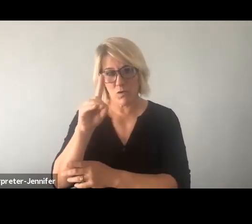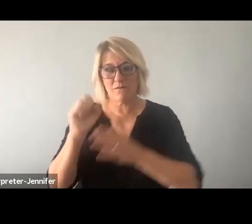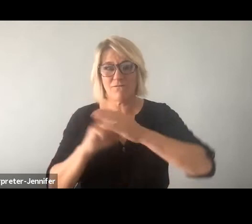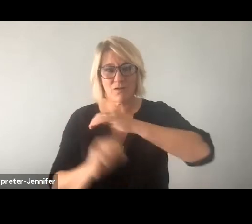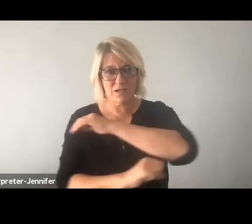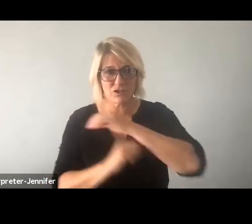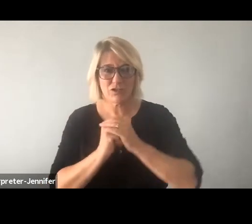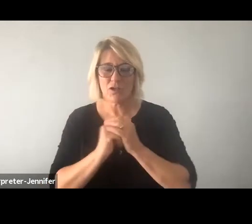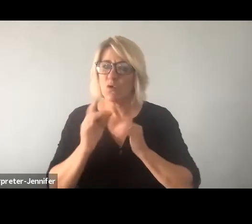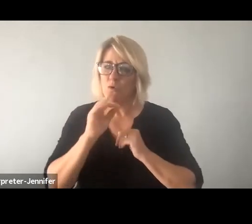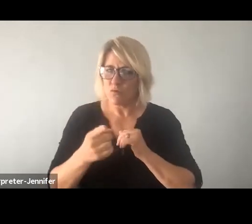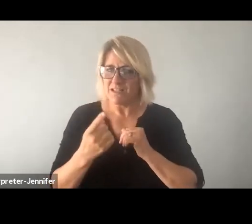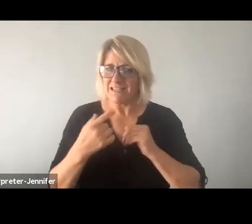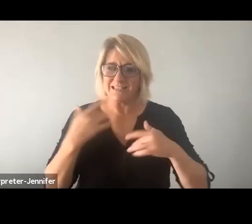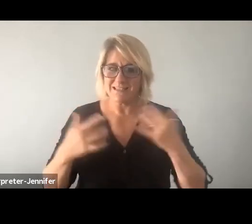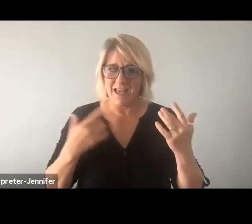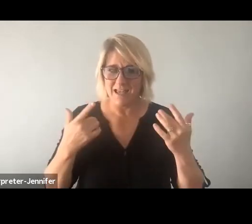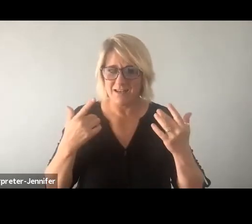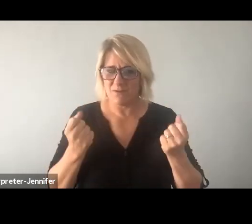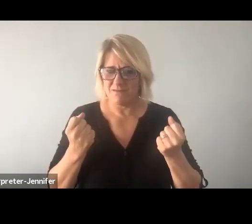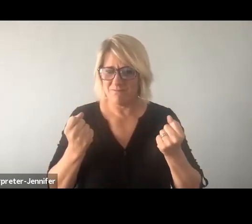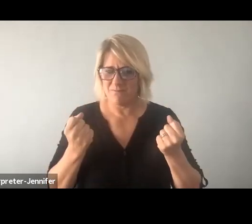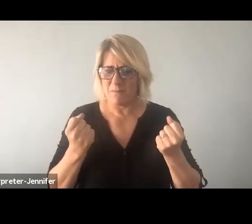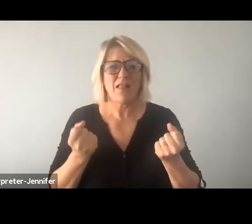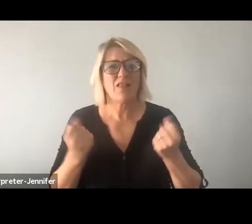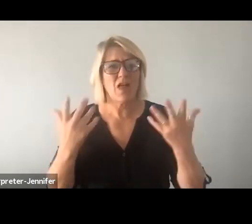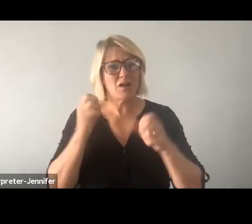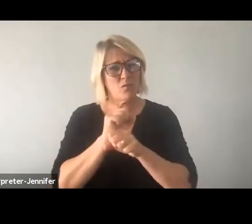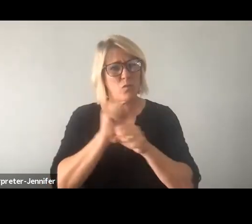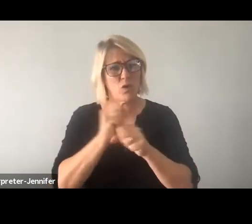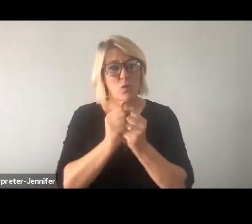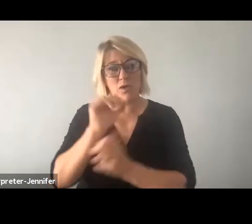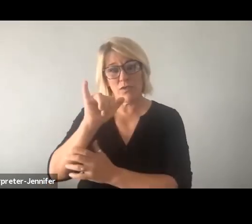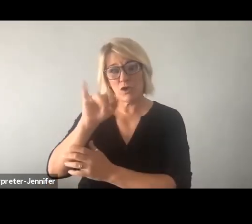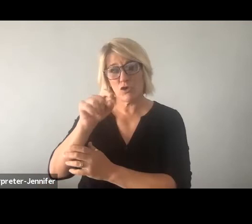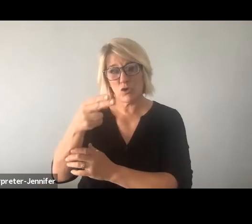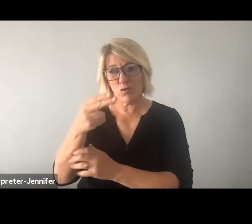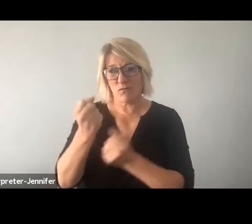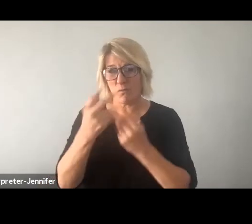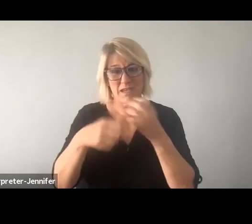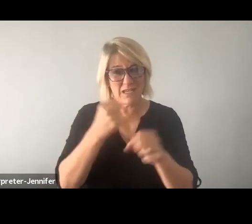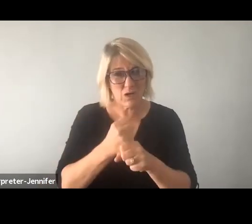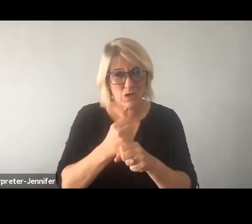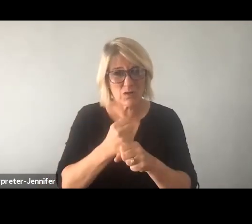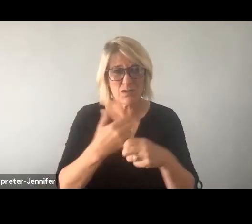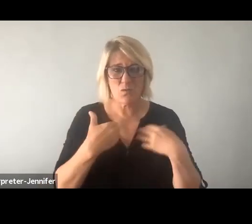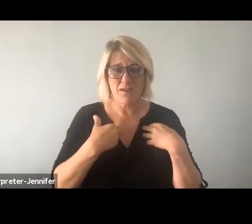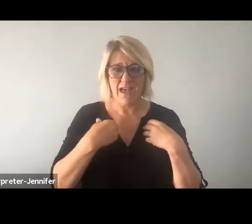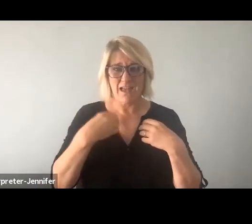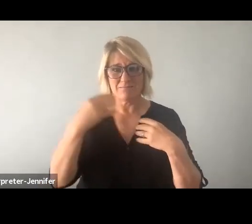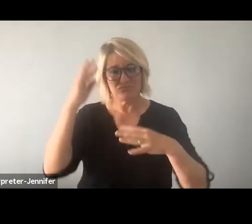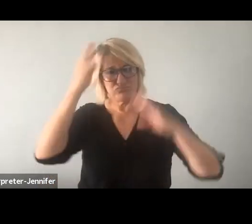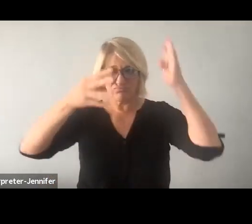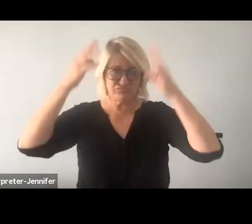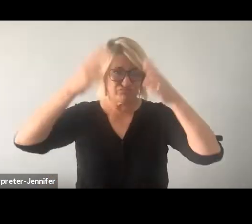excited. We've been doing some youth work for years now, and we've had some brainstorms in the back that we have been